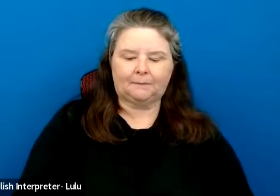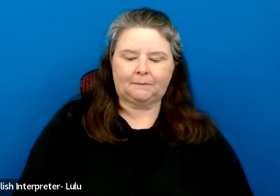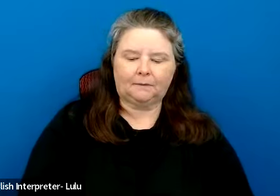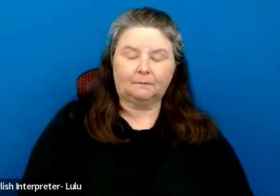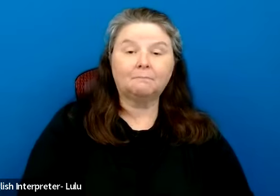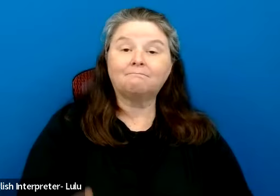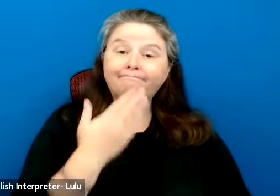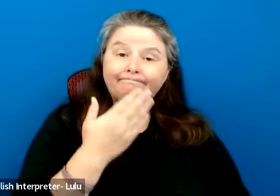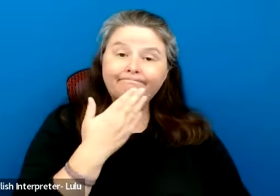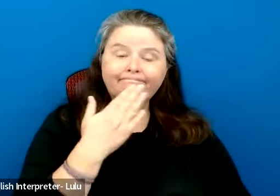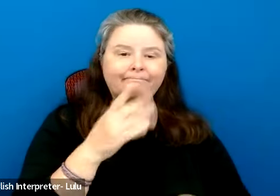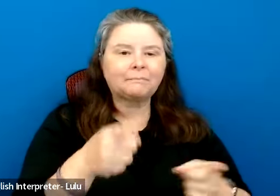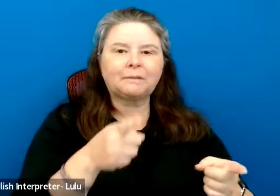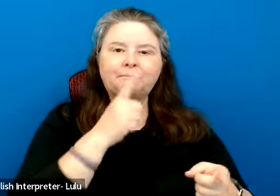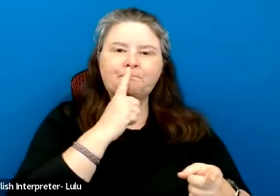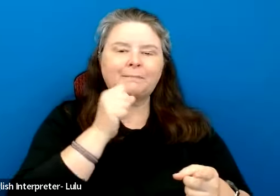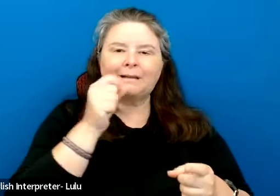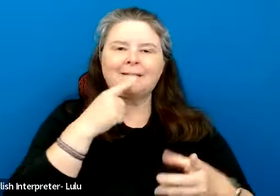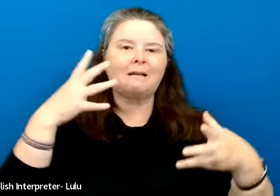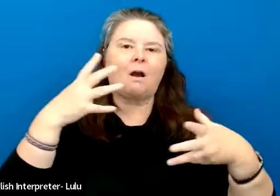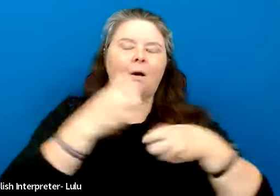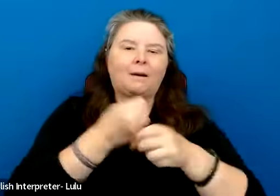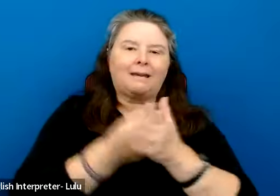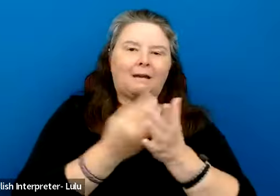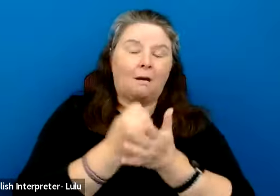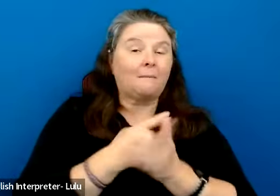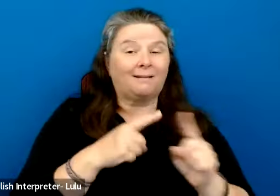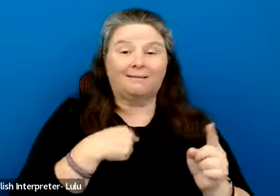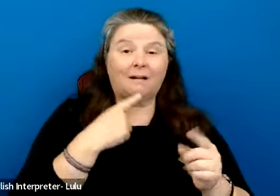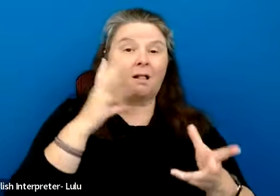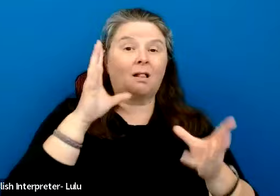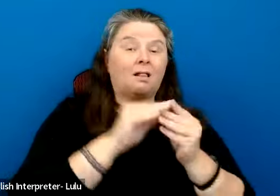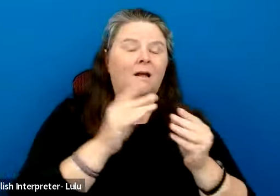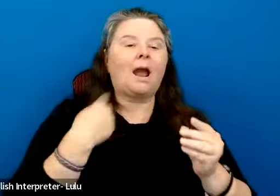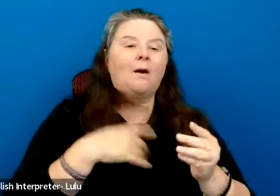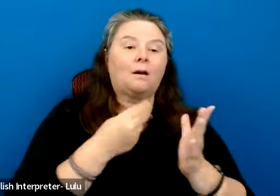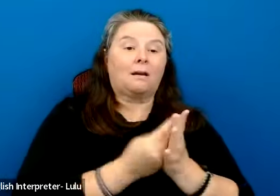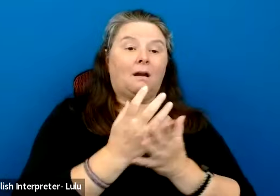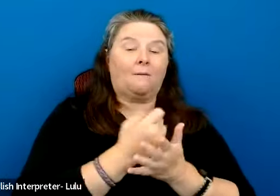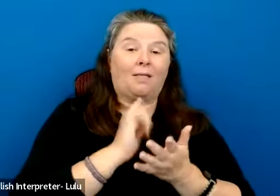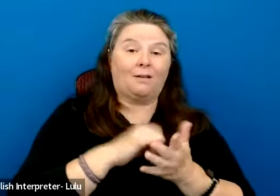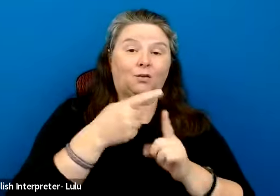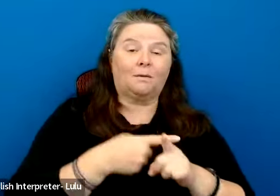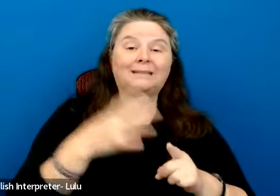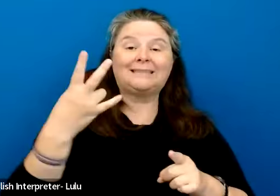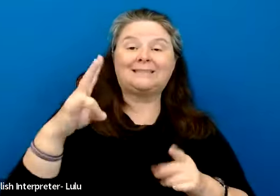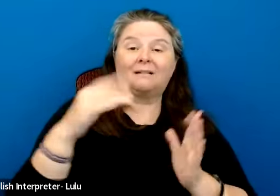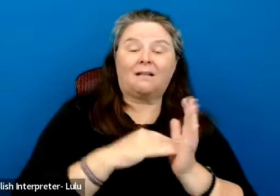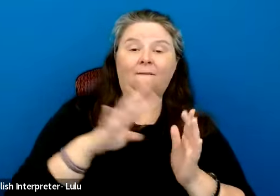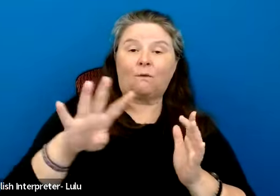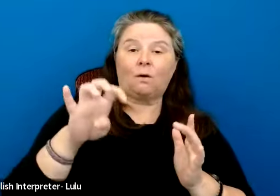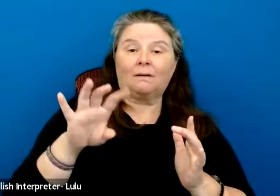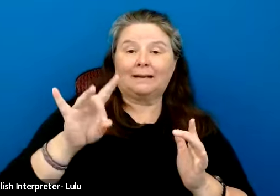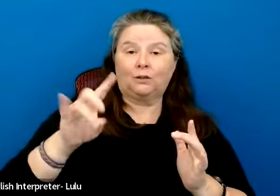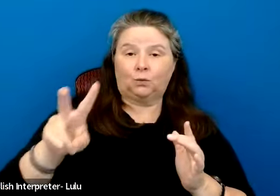Rosalie. Yeah, it doesn't say the summary of the income, but I tallied it up. So our income is for those 2 months were